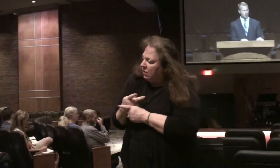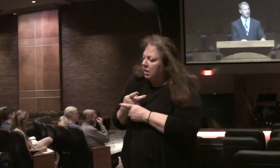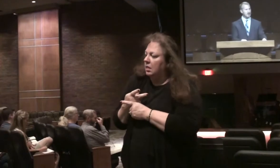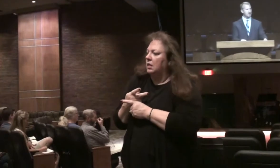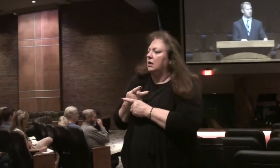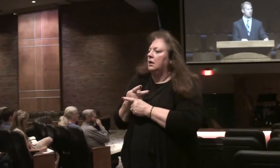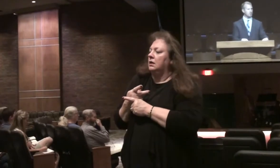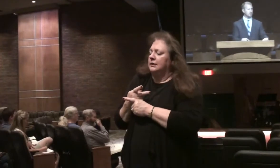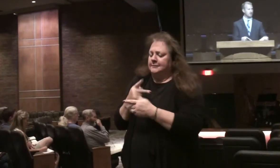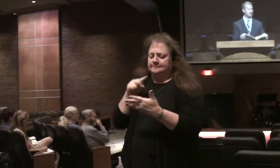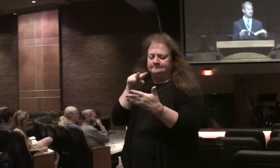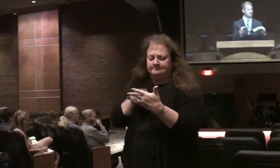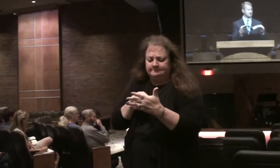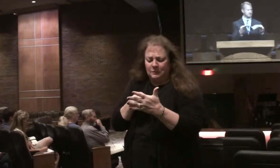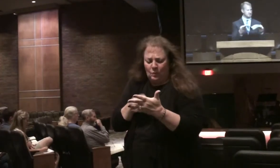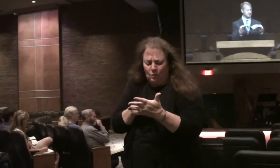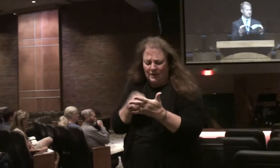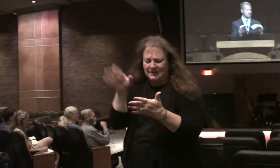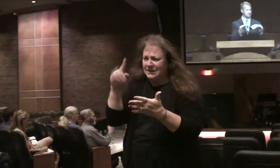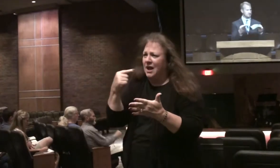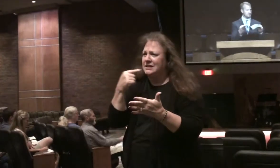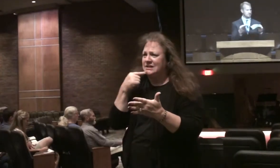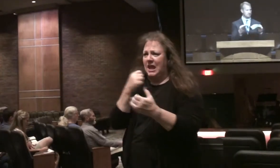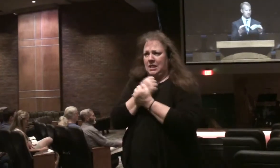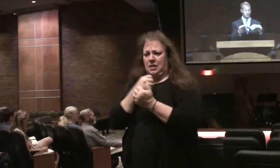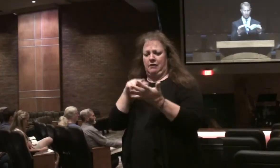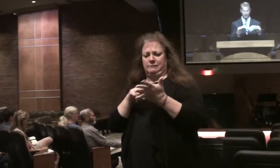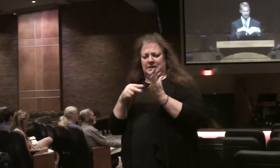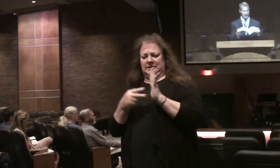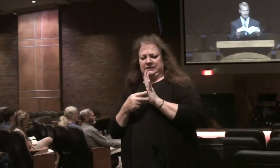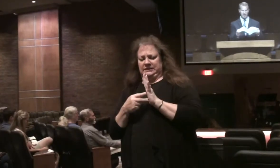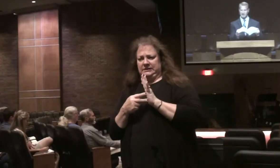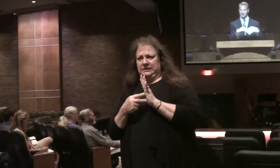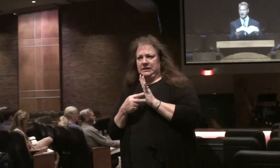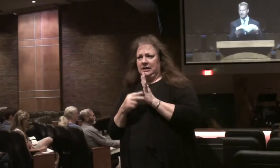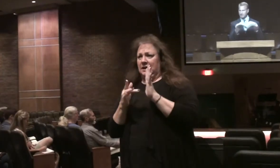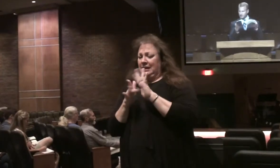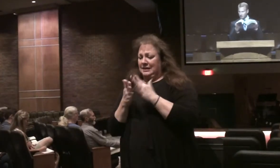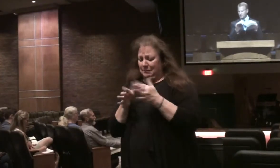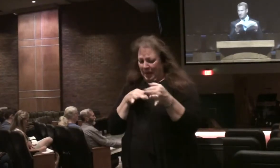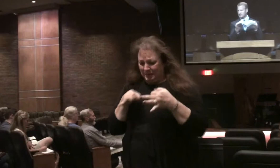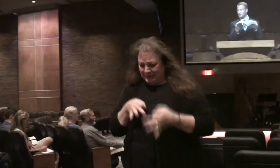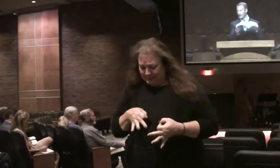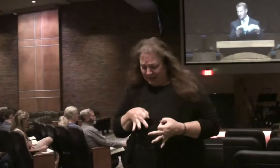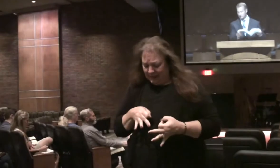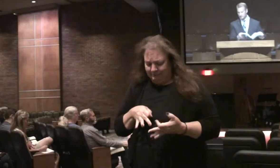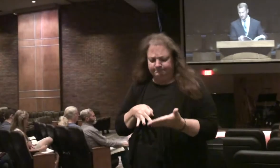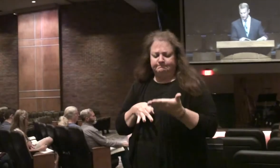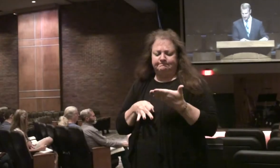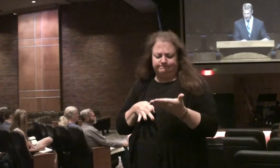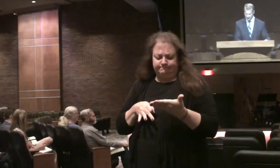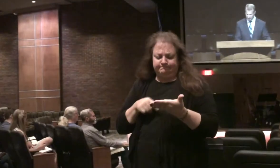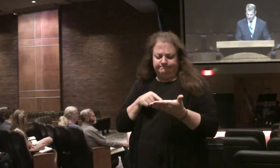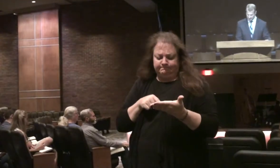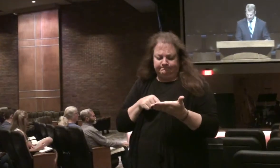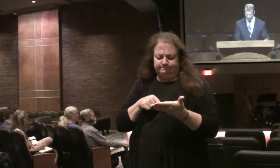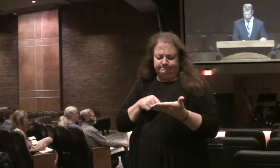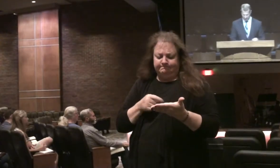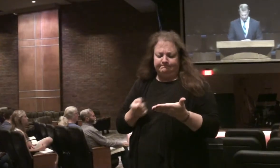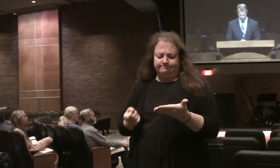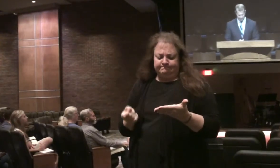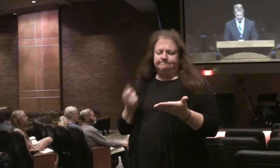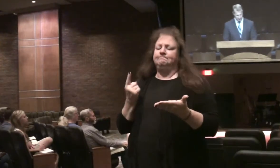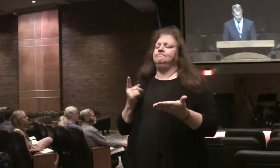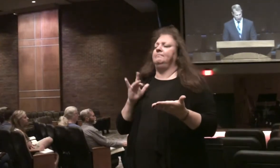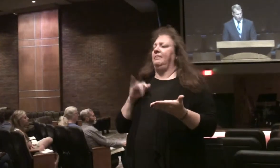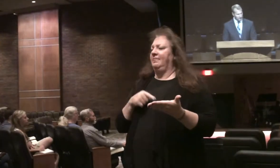to go to God's word for our definitions. What the Bible talks about it, we have to take the Bible's description and definition of